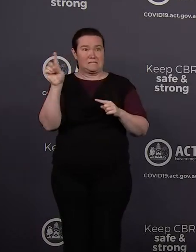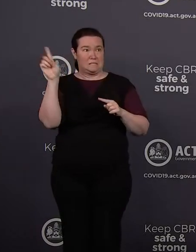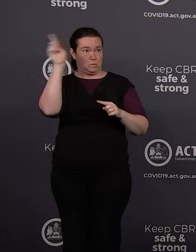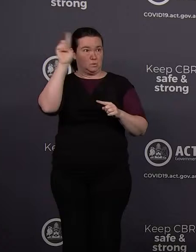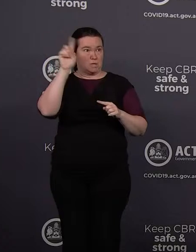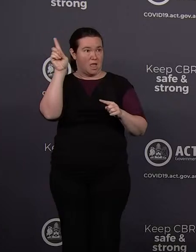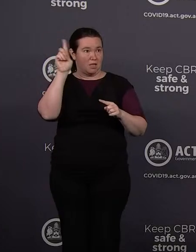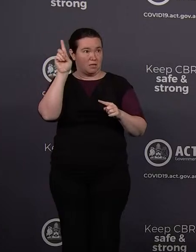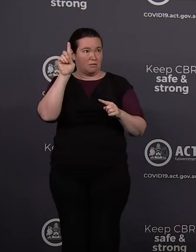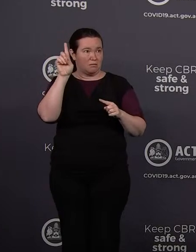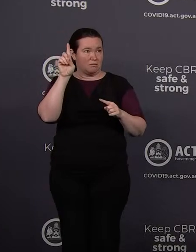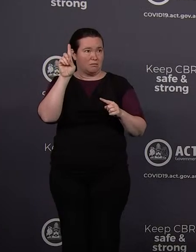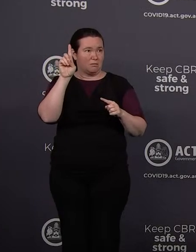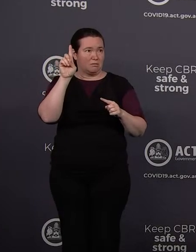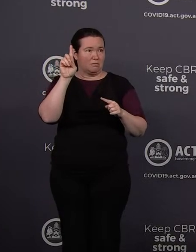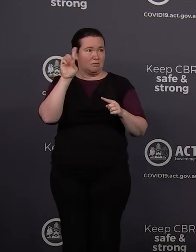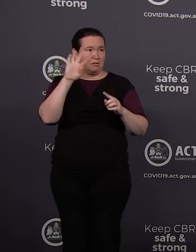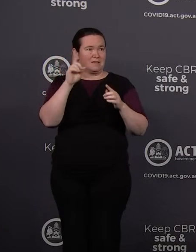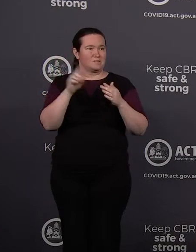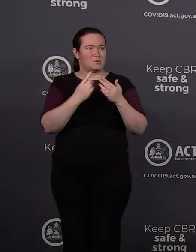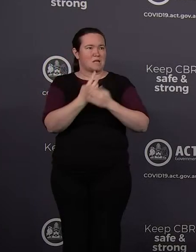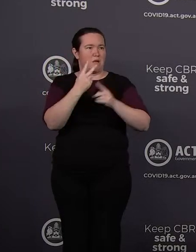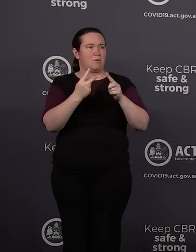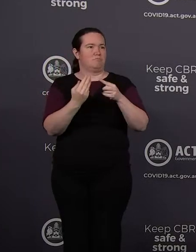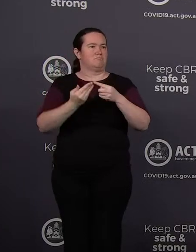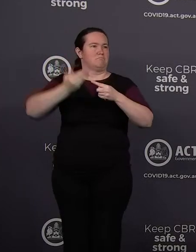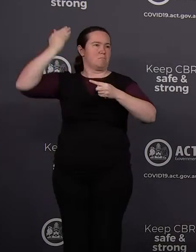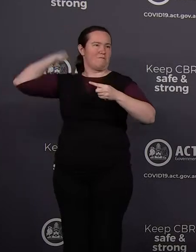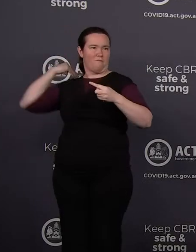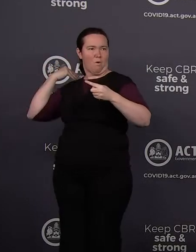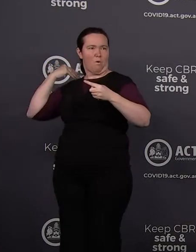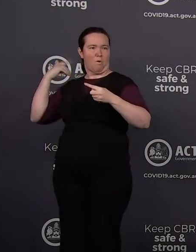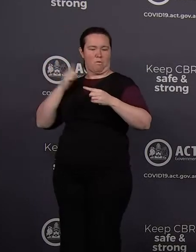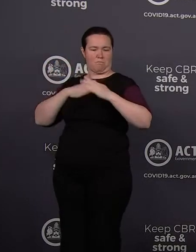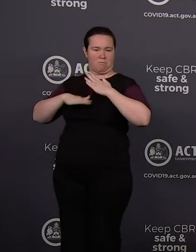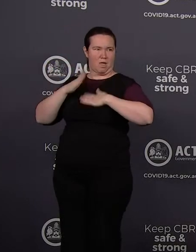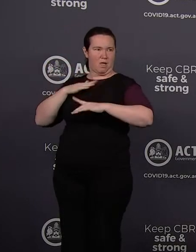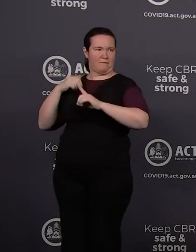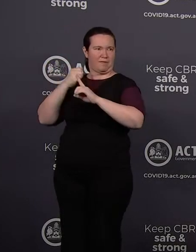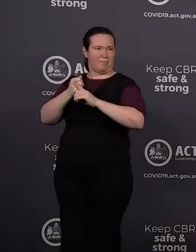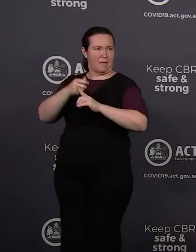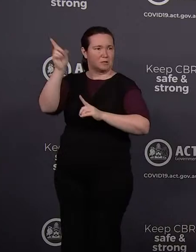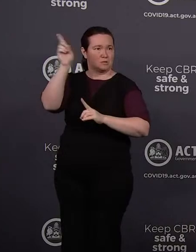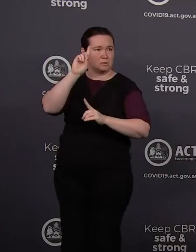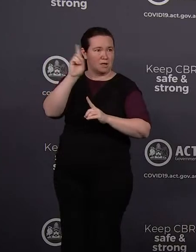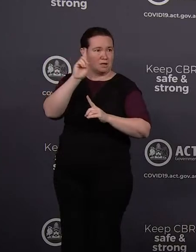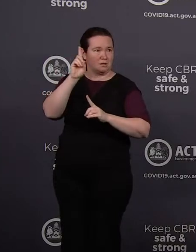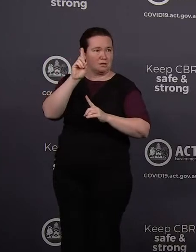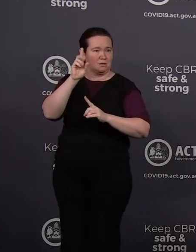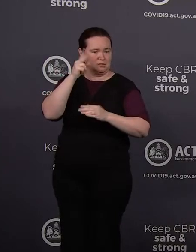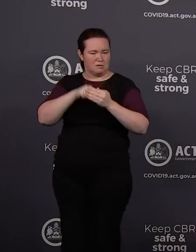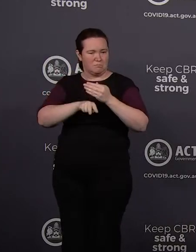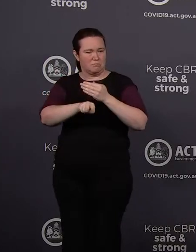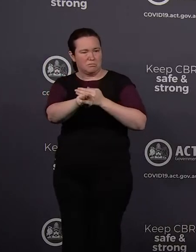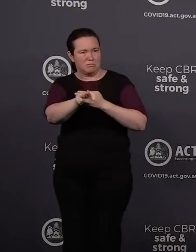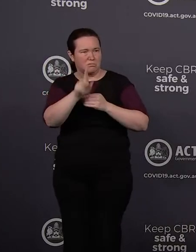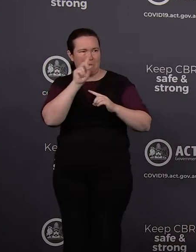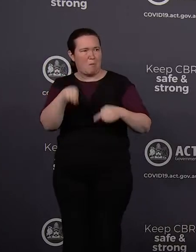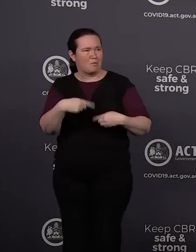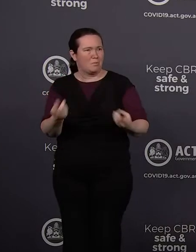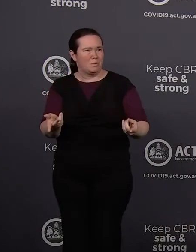today is the result of people's behaviour and activities and interactions and where the virus was about a